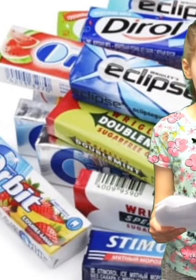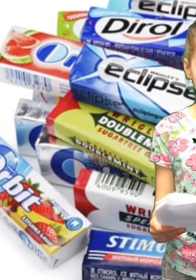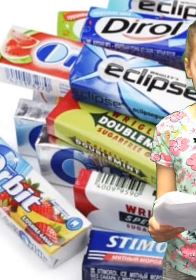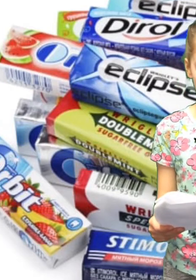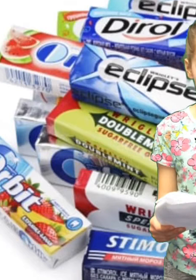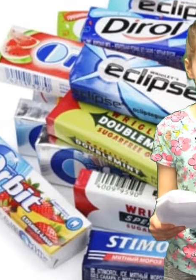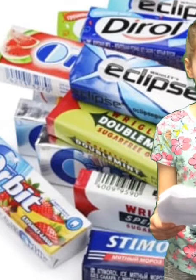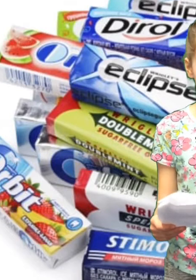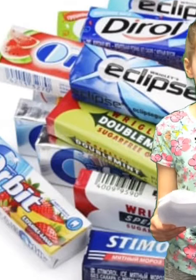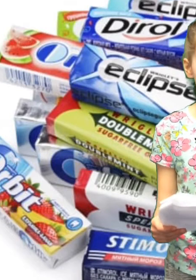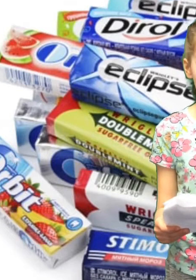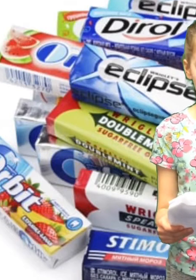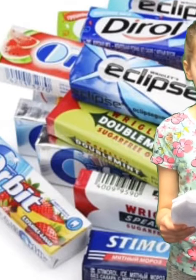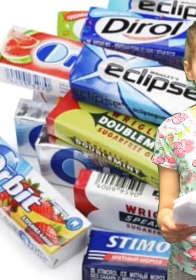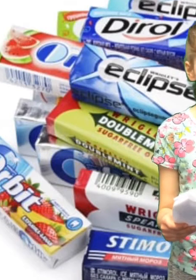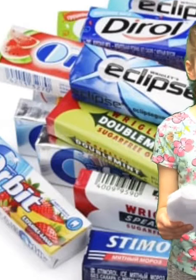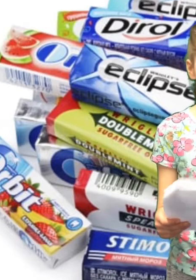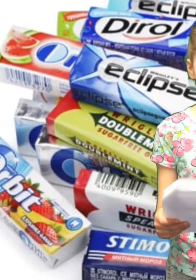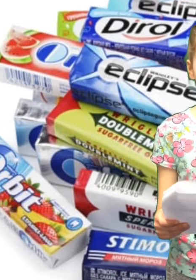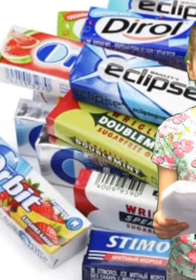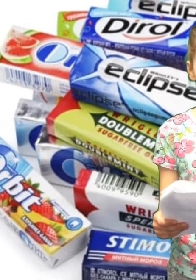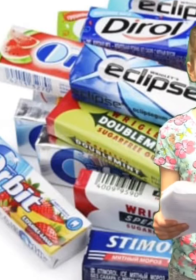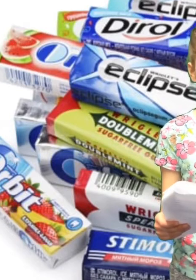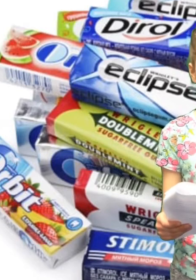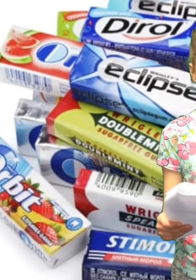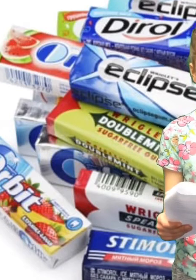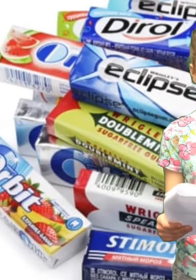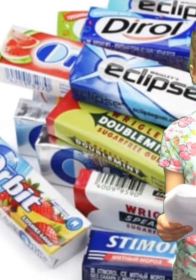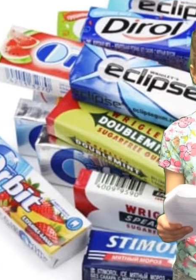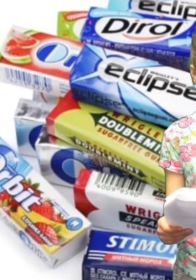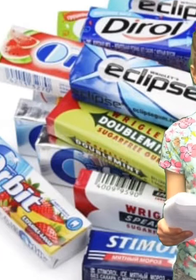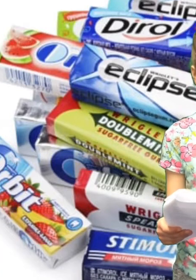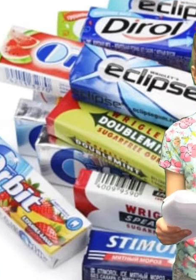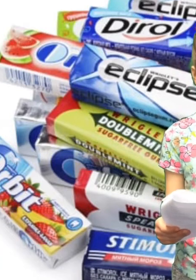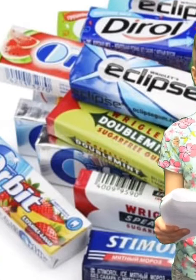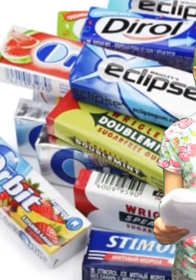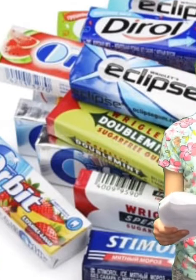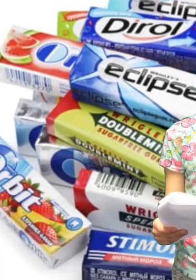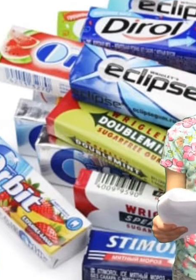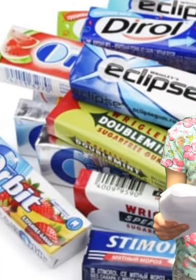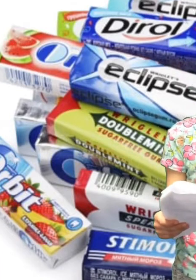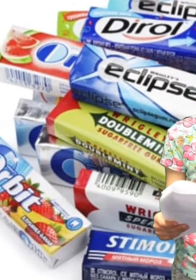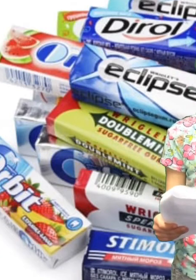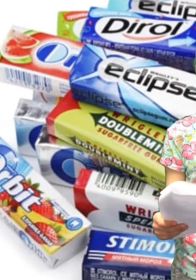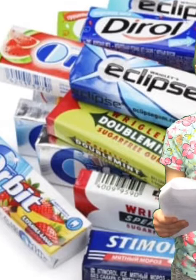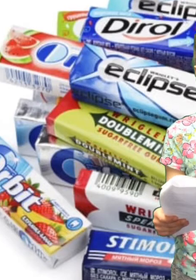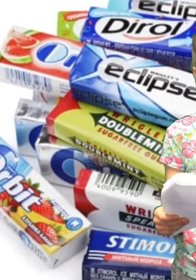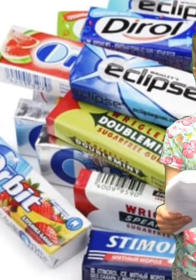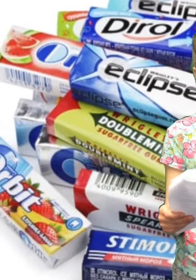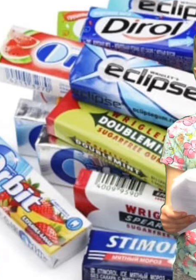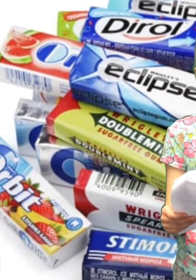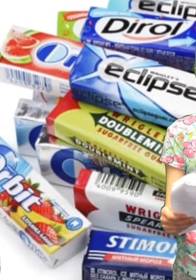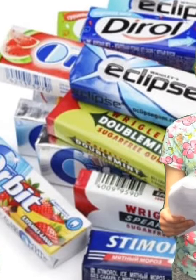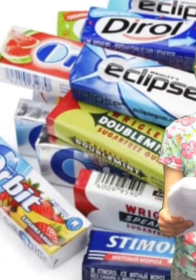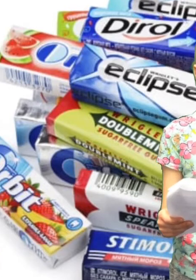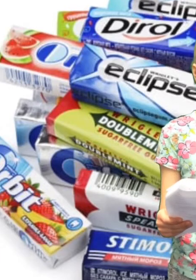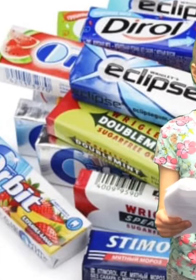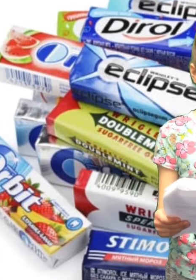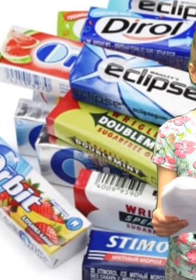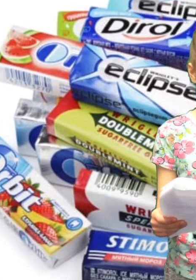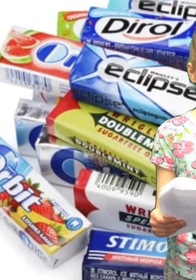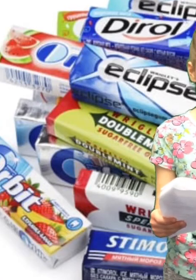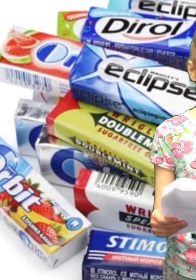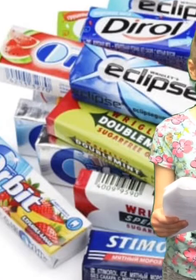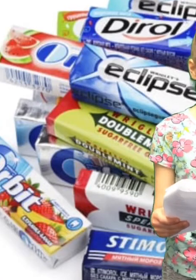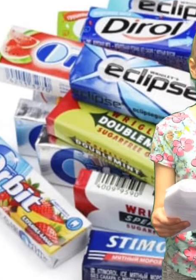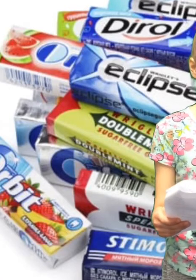ball. I race to the gum. I see my best chum struggling in the gooey, gooey gum. I run and run. This is not fun. Suddenly I